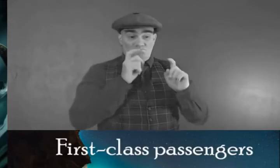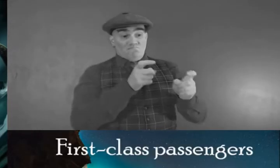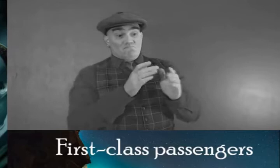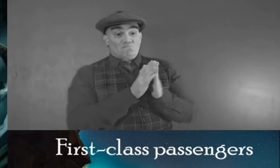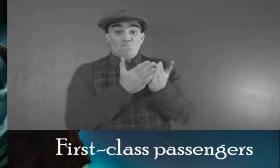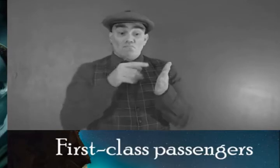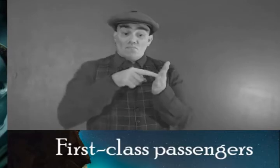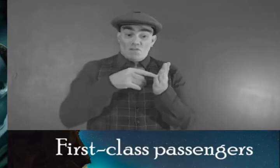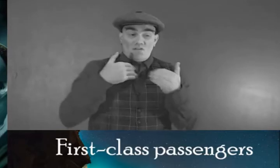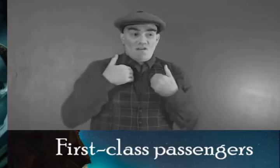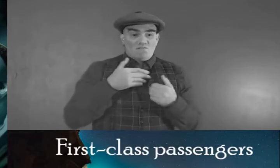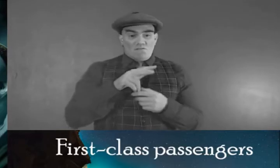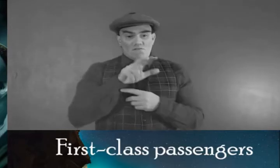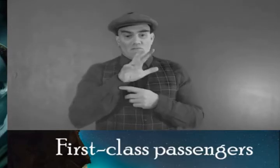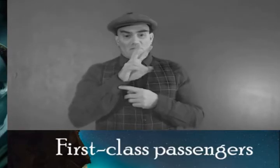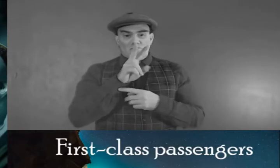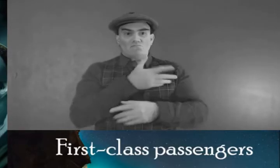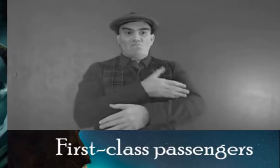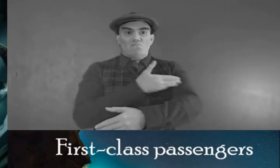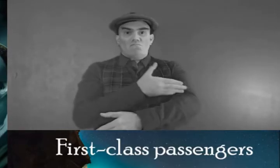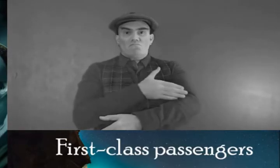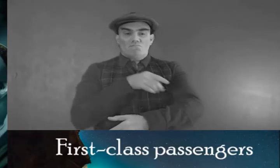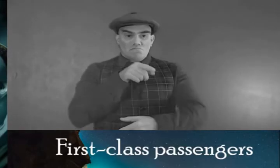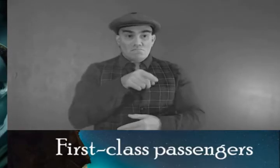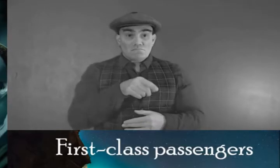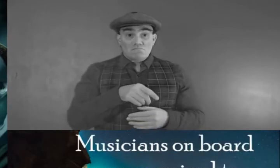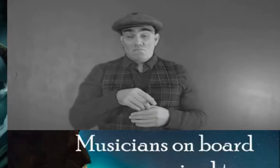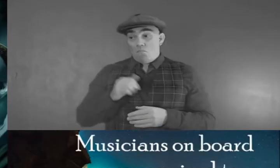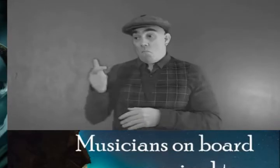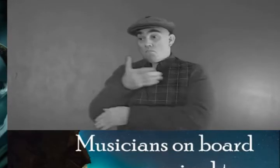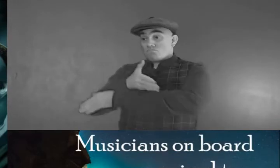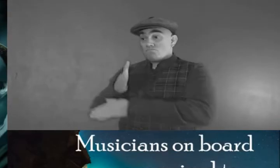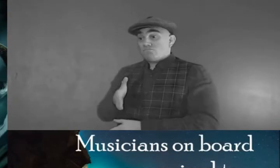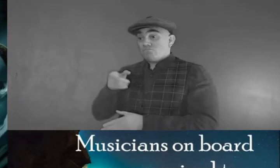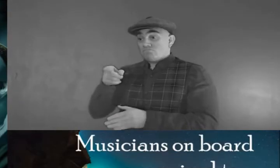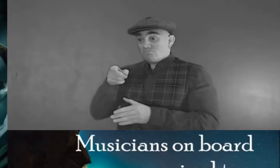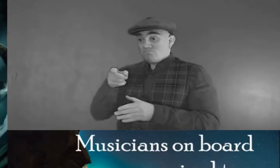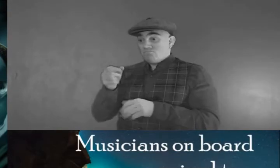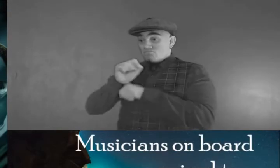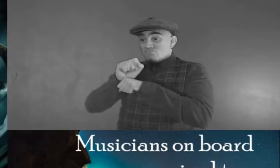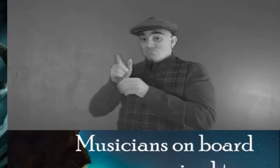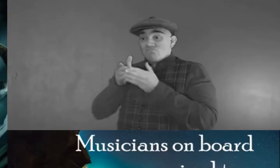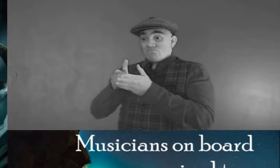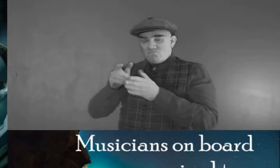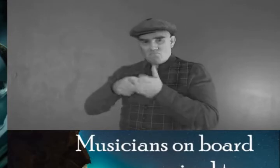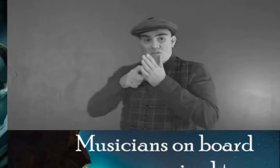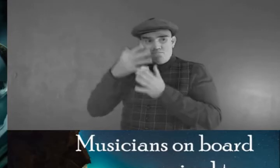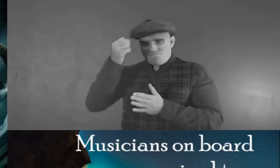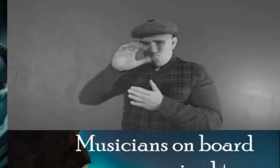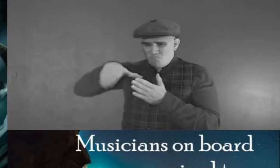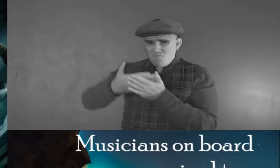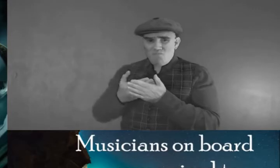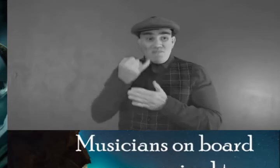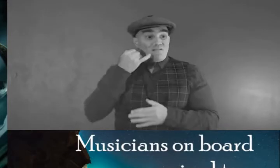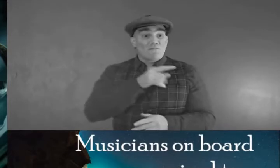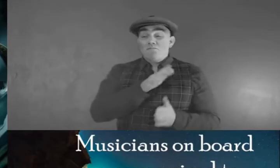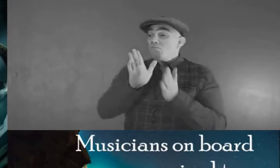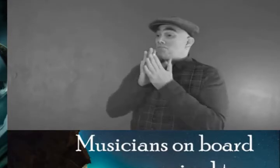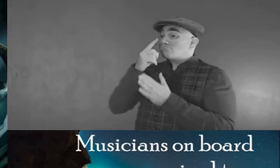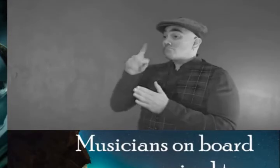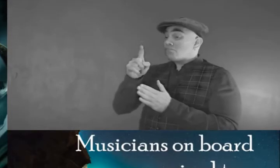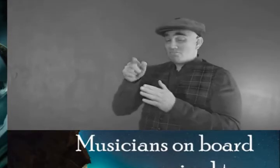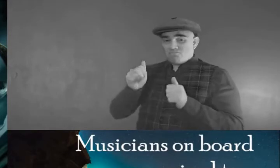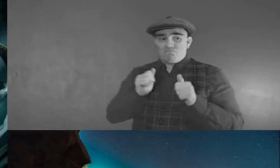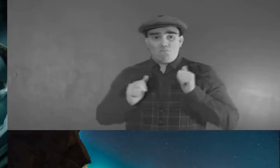were given a music book containing 352 songs. Musicians on board were required to know them all, in case requests were